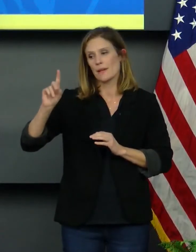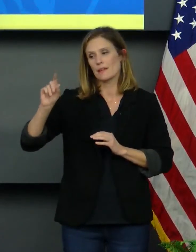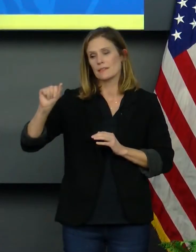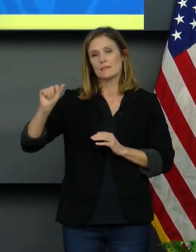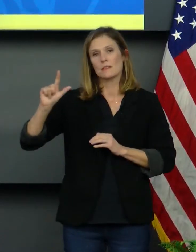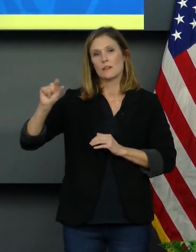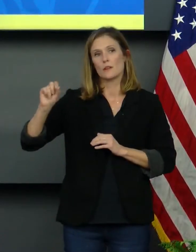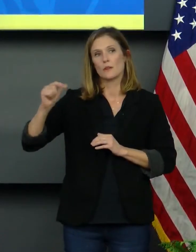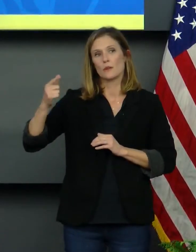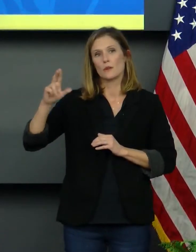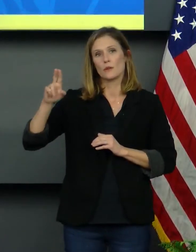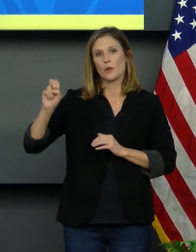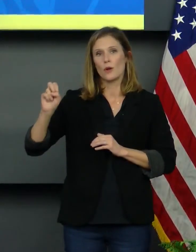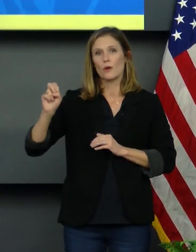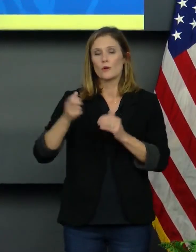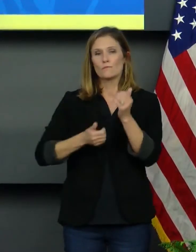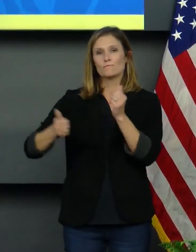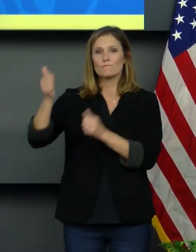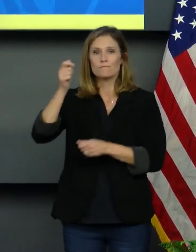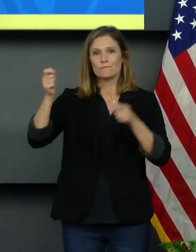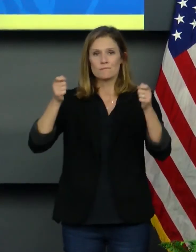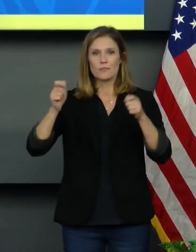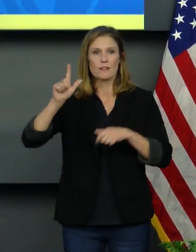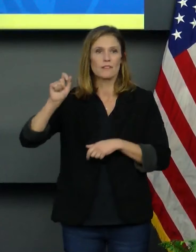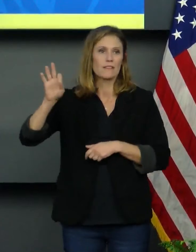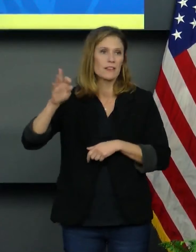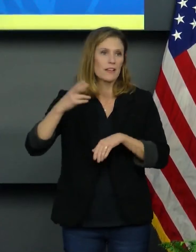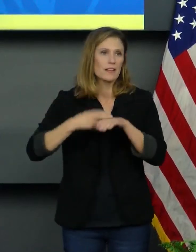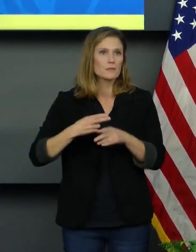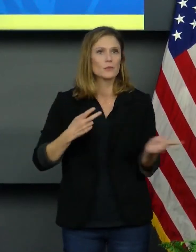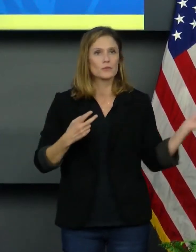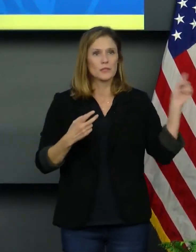Director for Lafayette General Hospital, to come up now. Thank you.